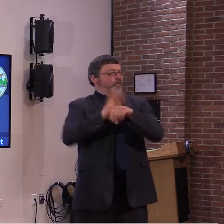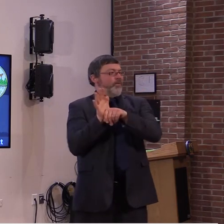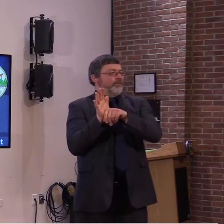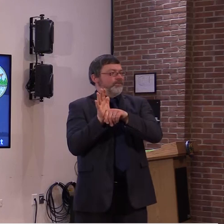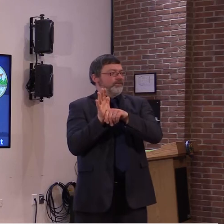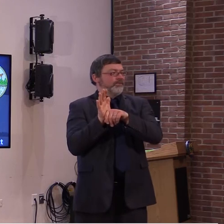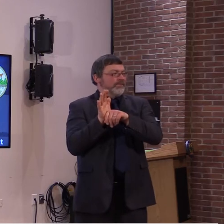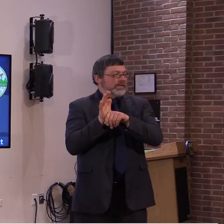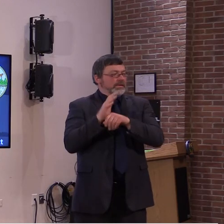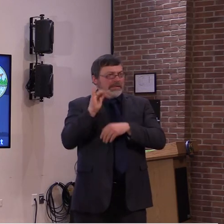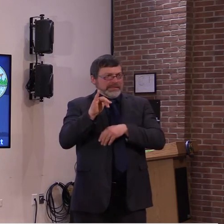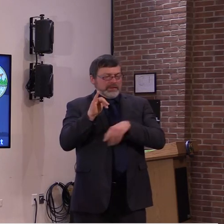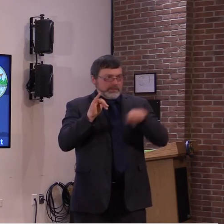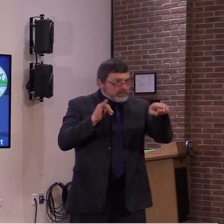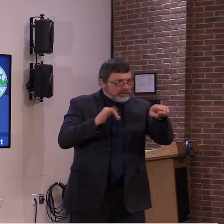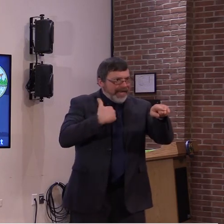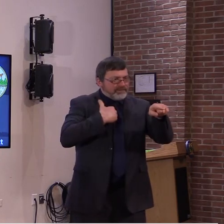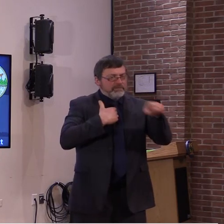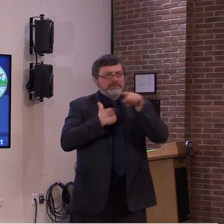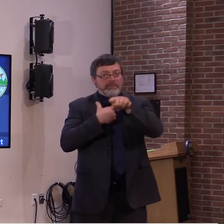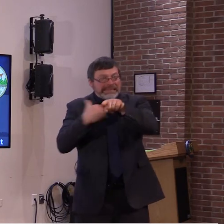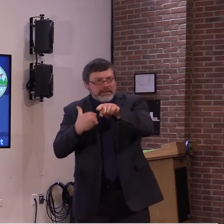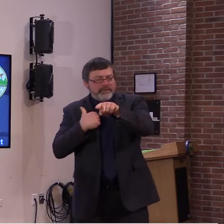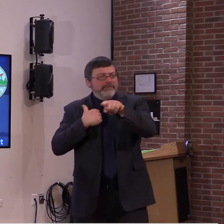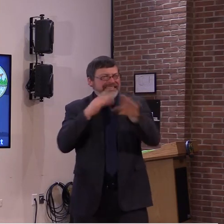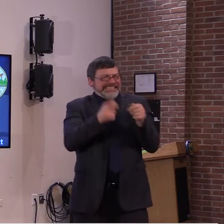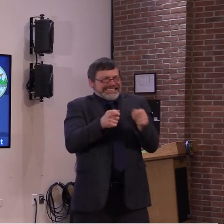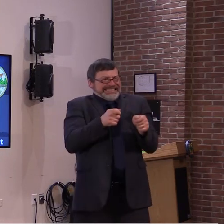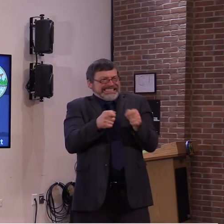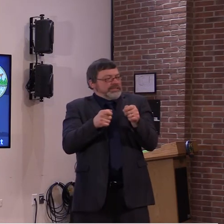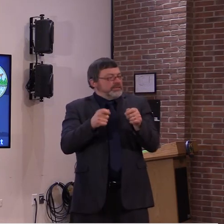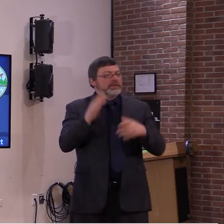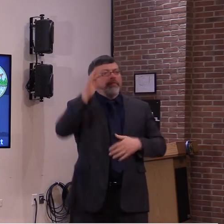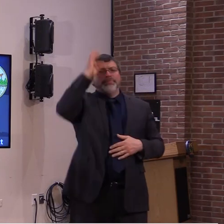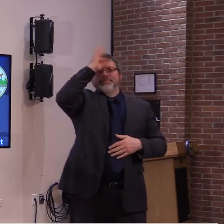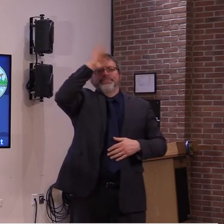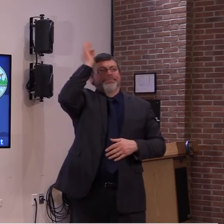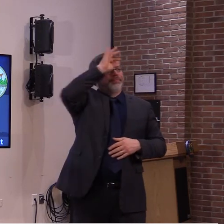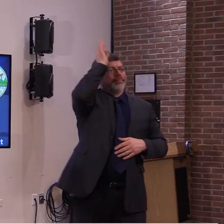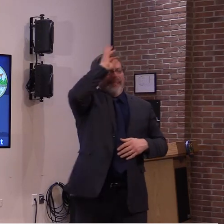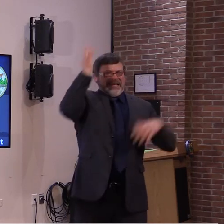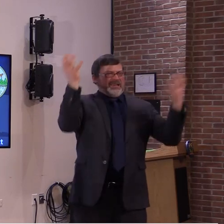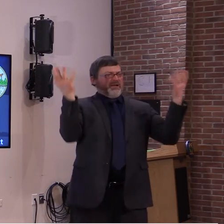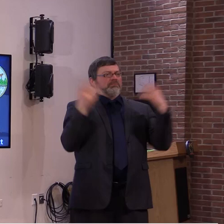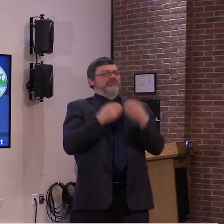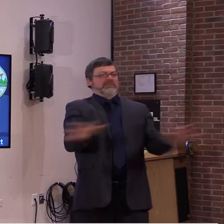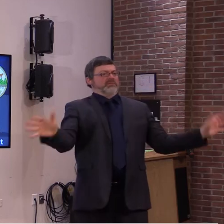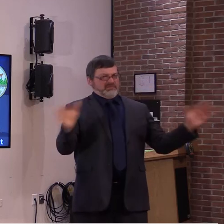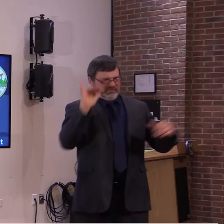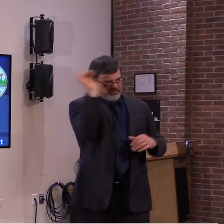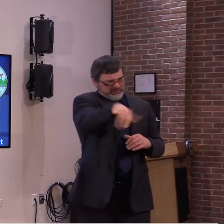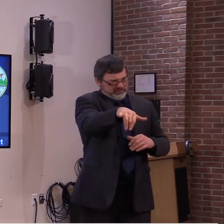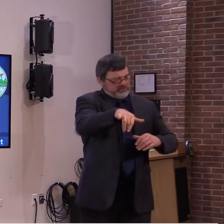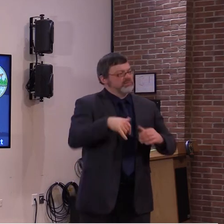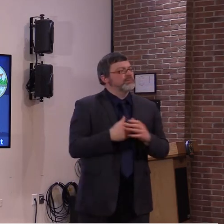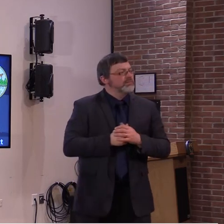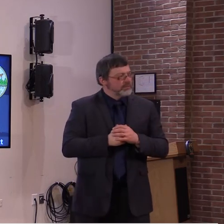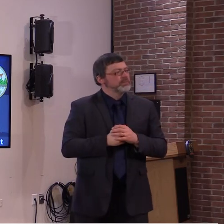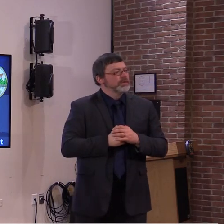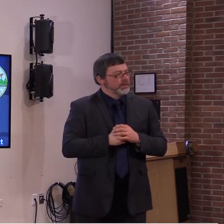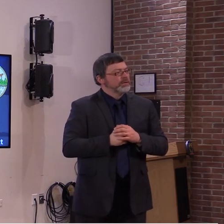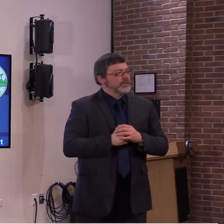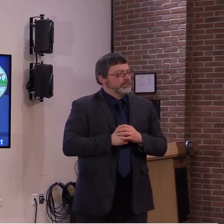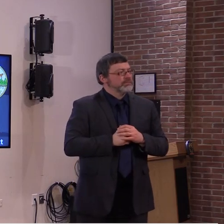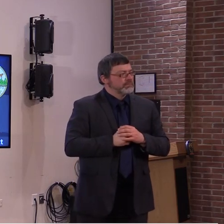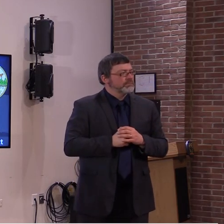tests positive can then isolate and identify their close contacts so they can stay home and away